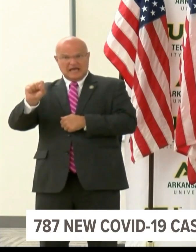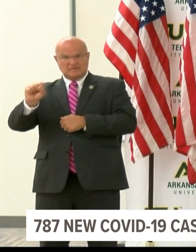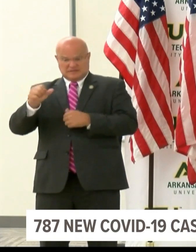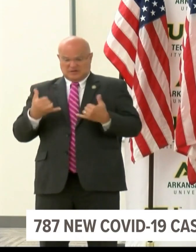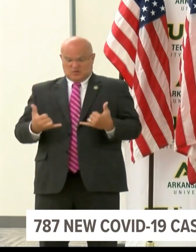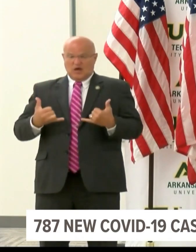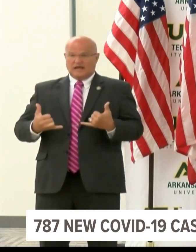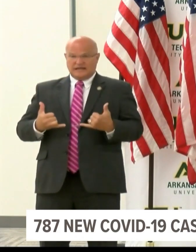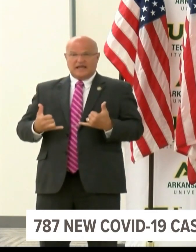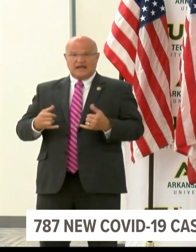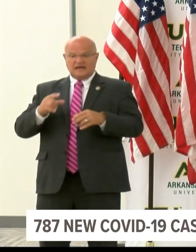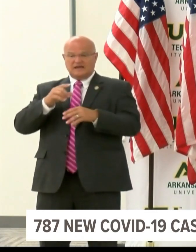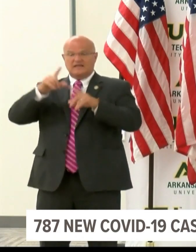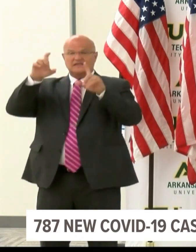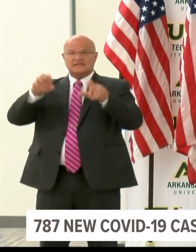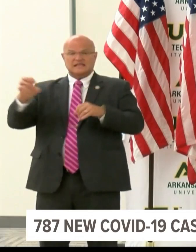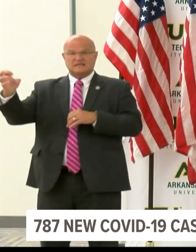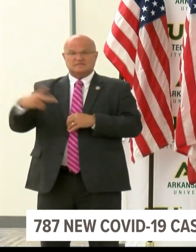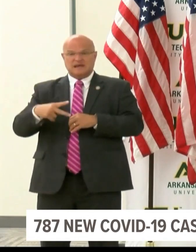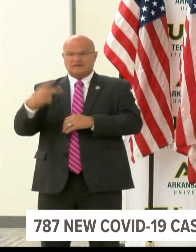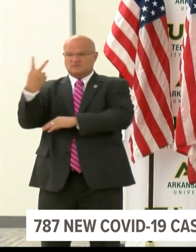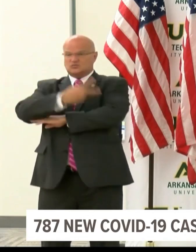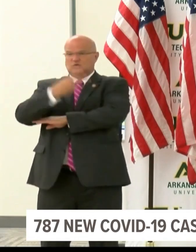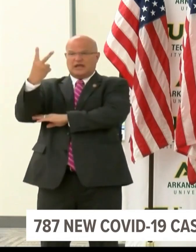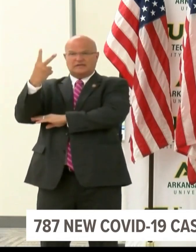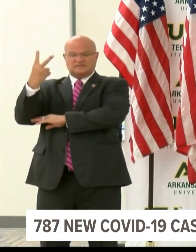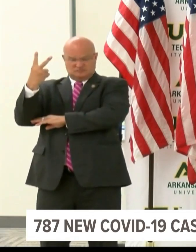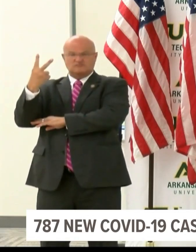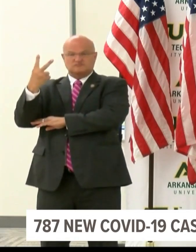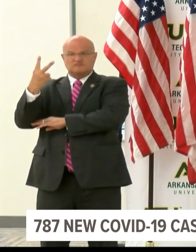right now they're getting the test back within 2 days.